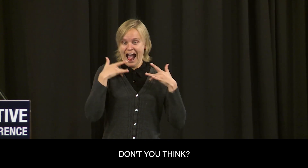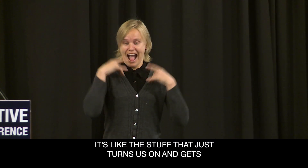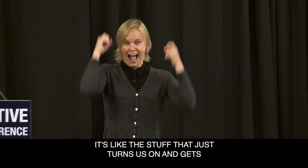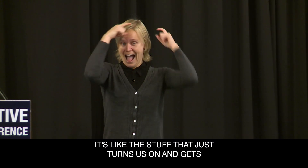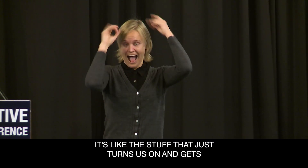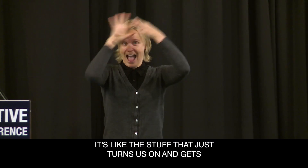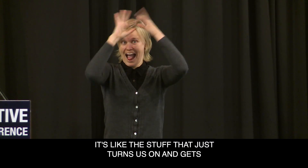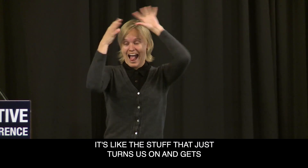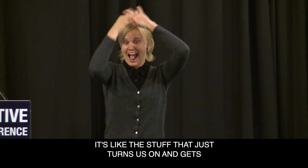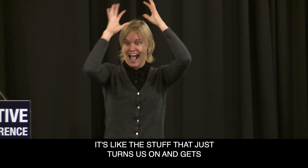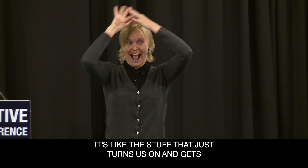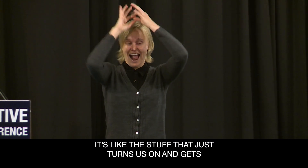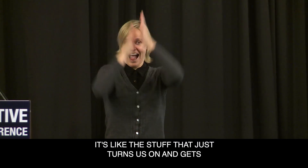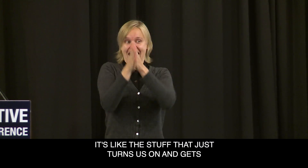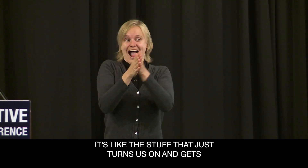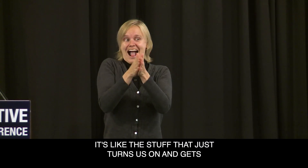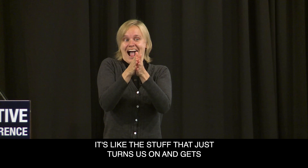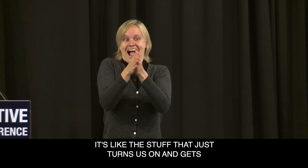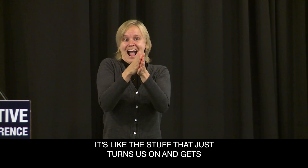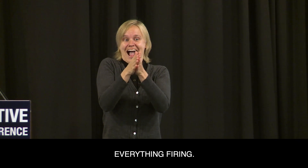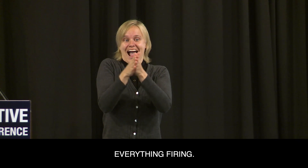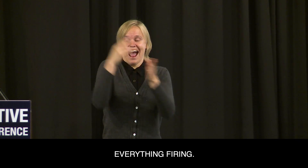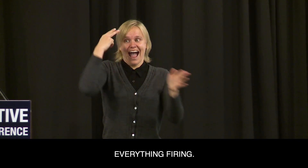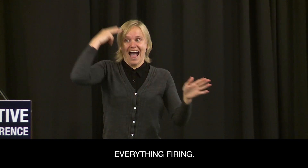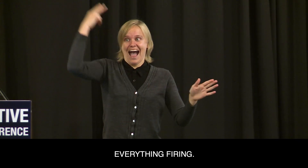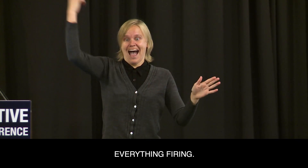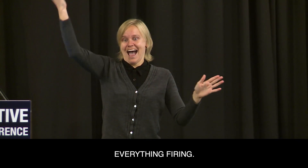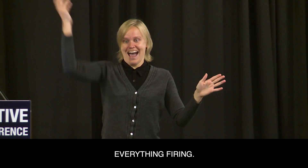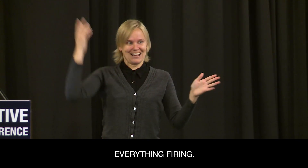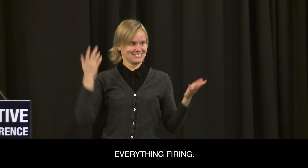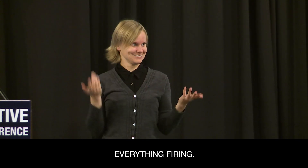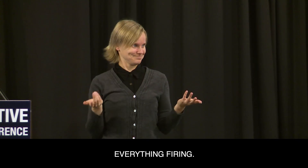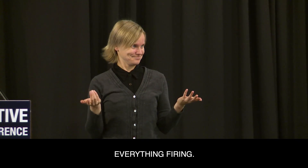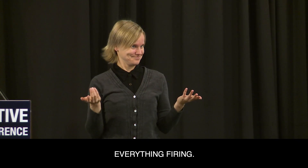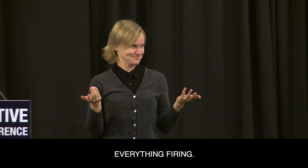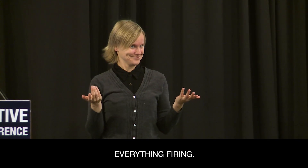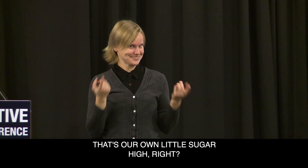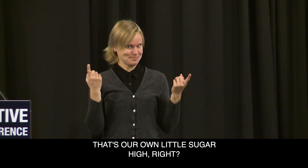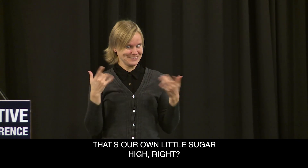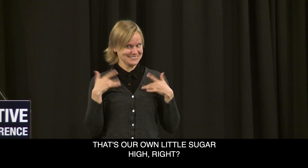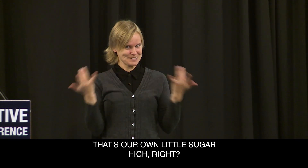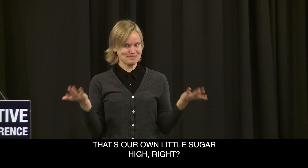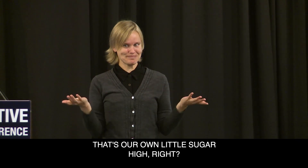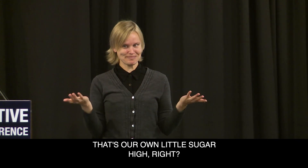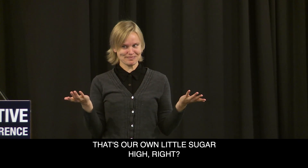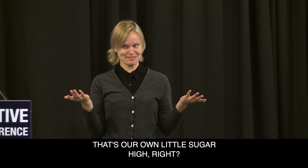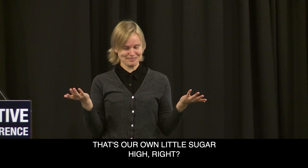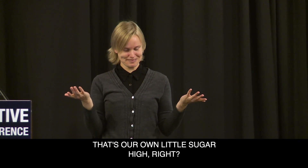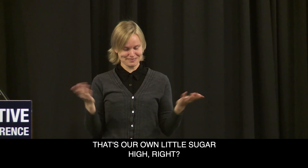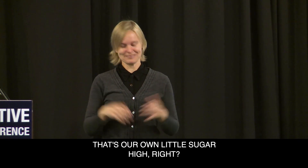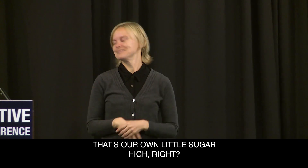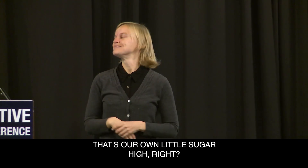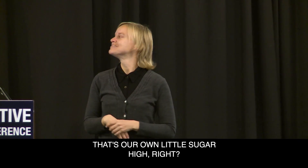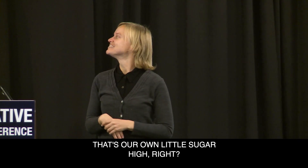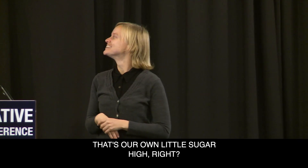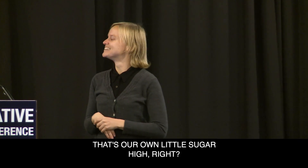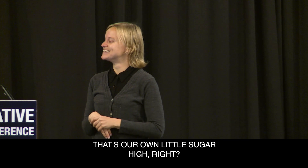like the stuff that just turns us on and gets everything firing. That's our own little sugar high, right?